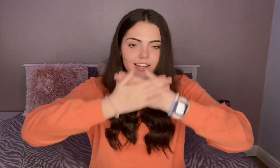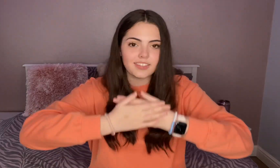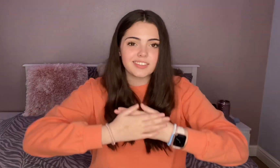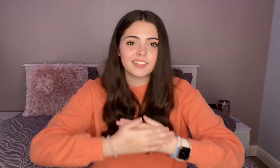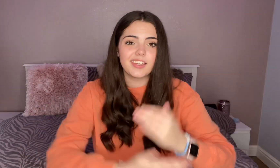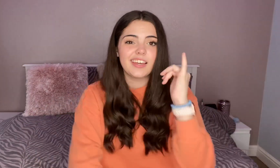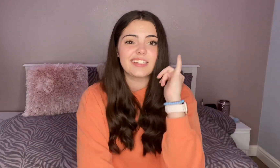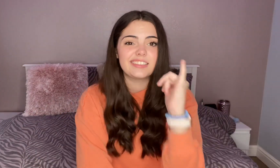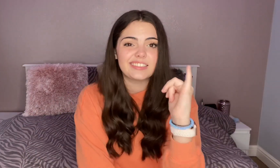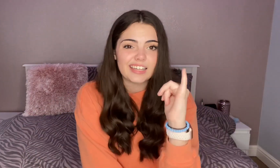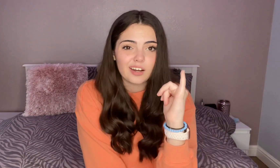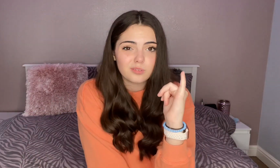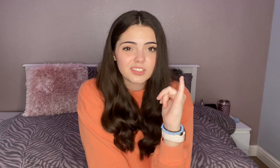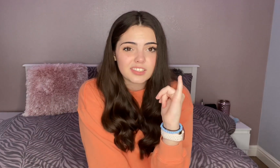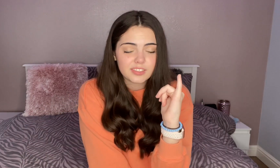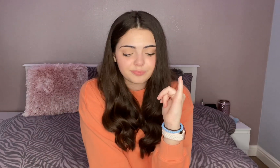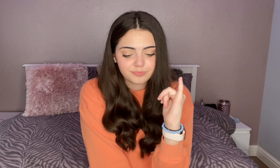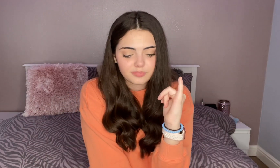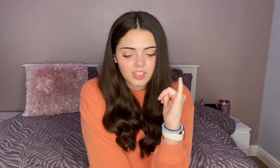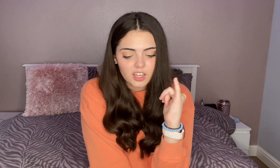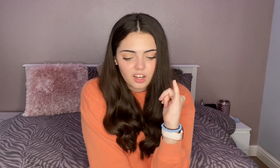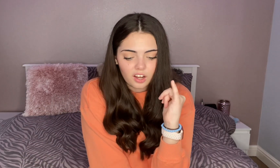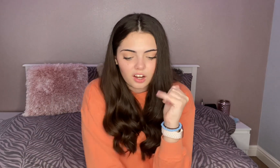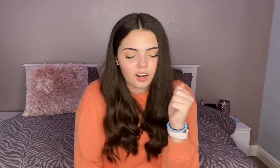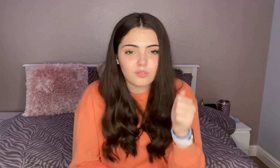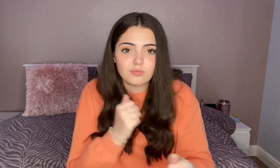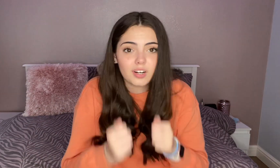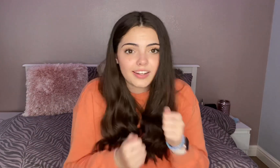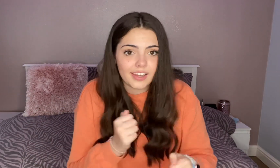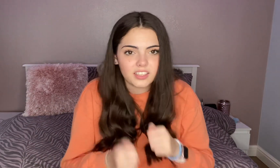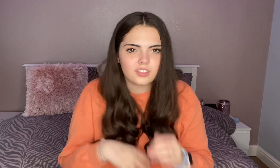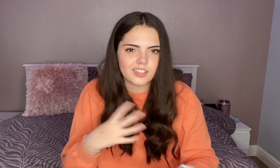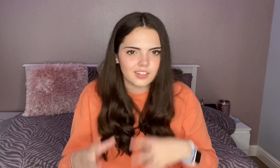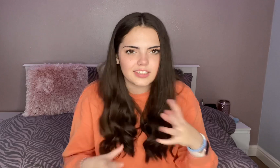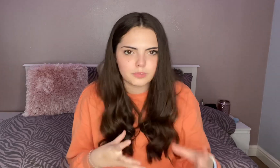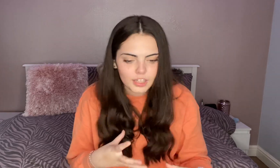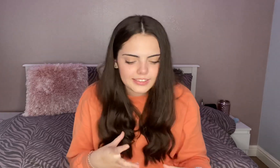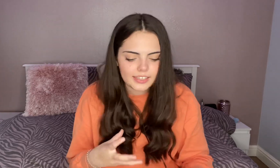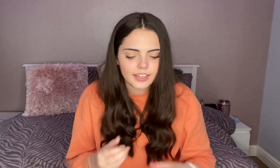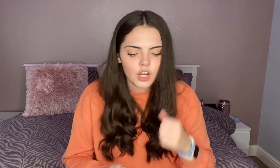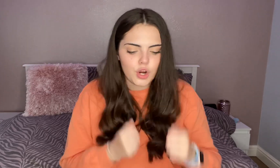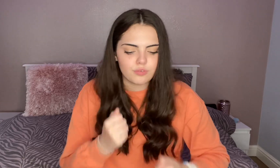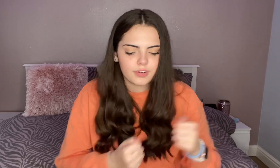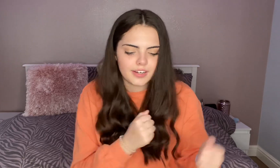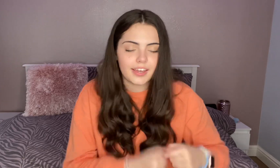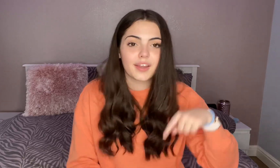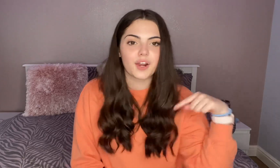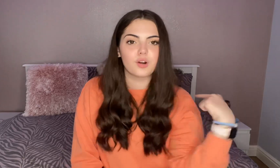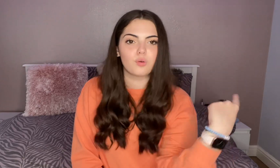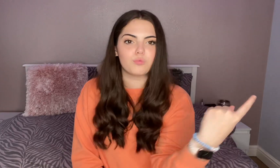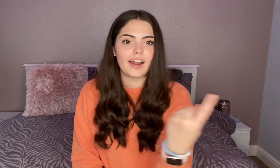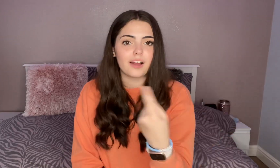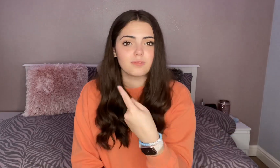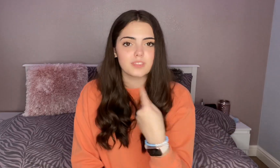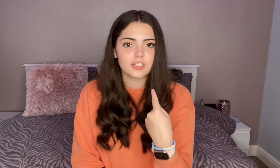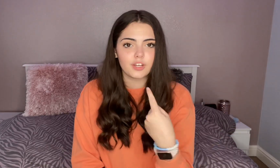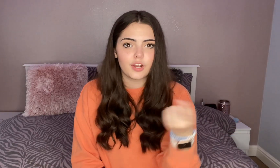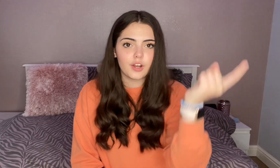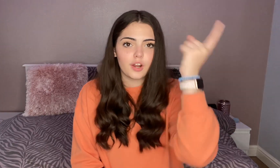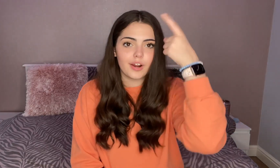tonight, doubts are running, so the kind of same as tracing, running around her